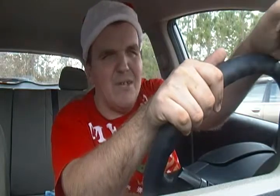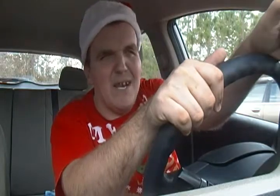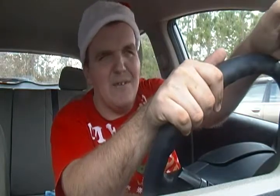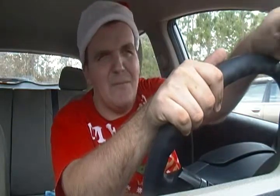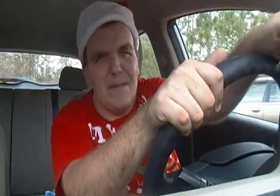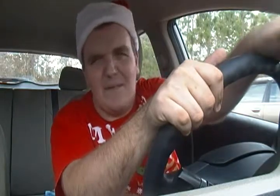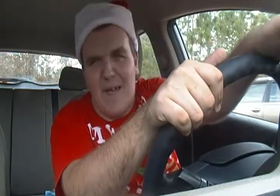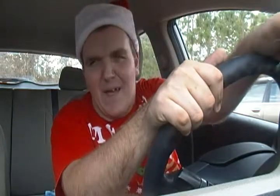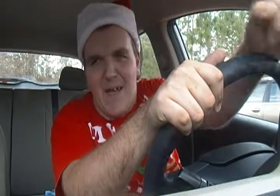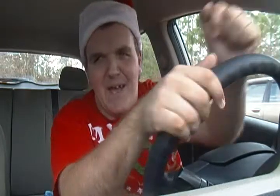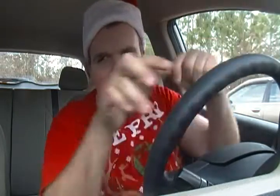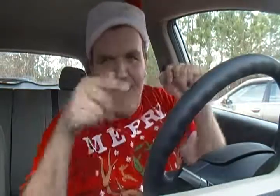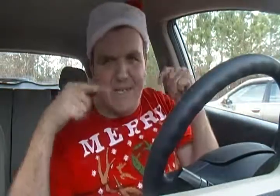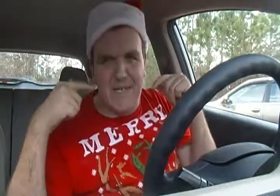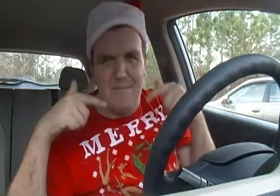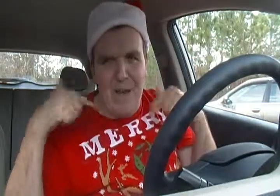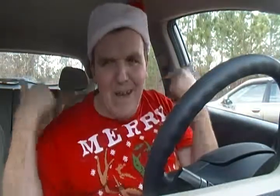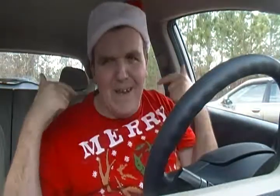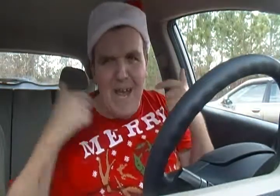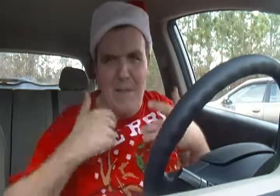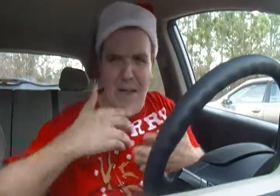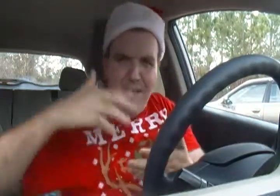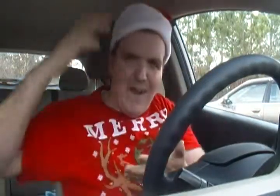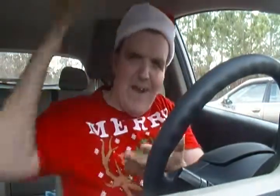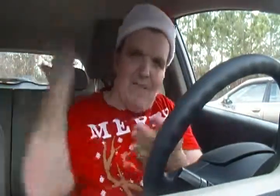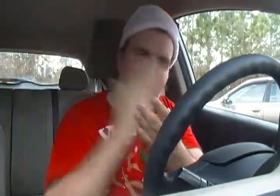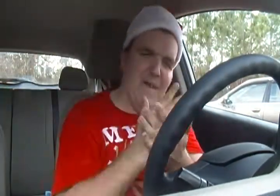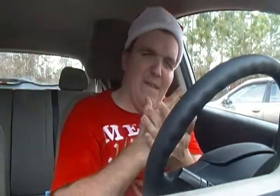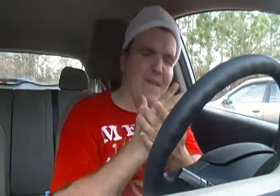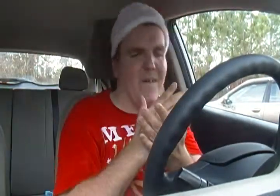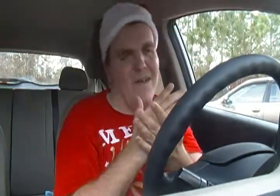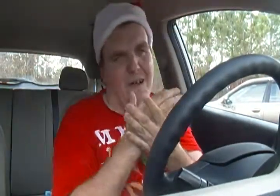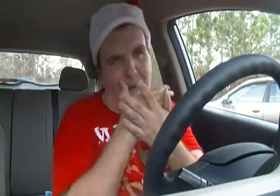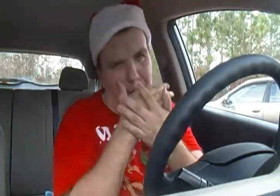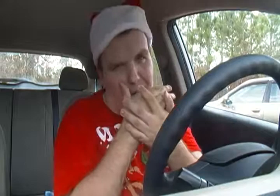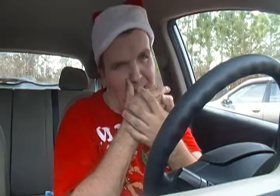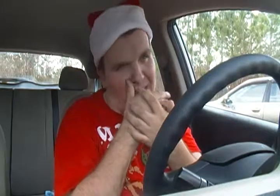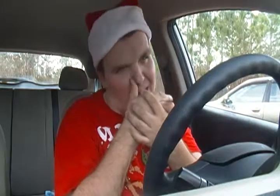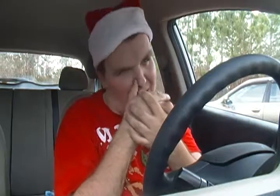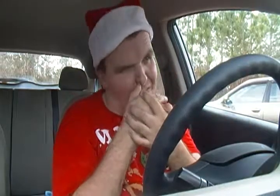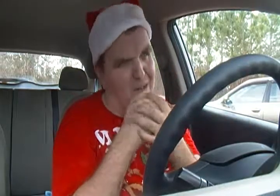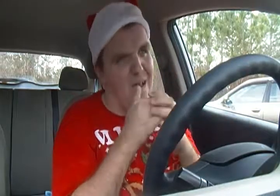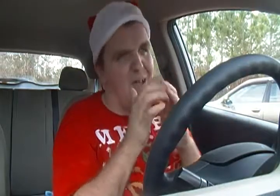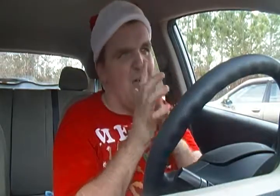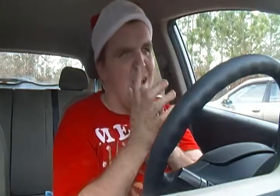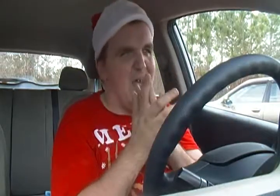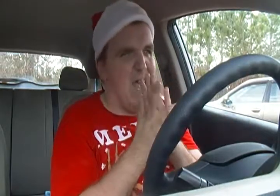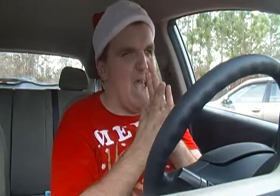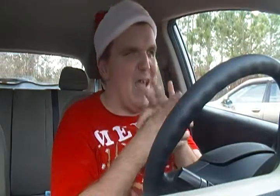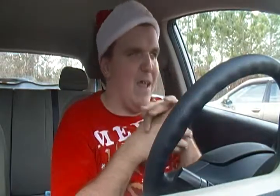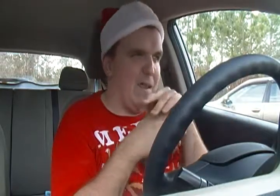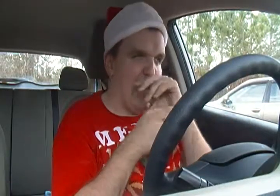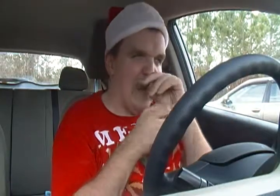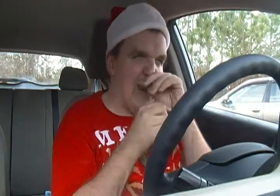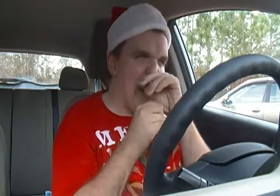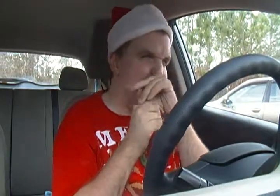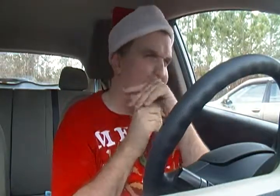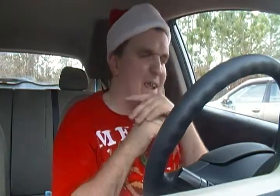the chinese place he's like it's it's smiling at me they end up cutting the the duck's head off and then they